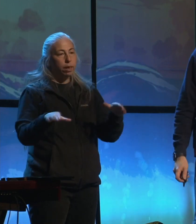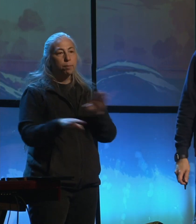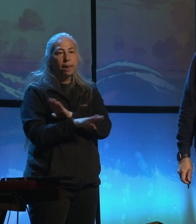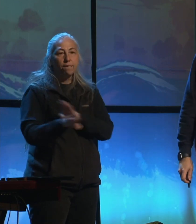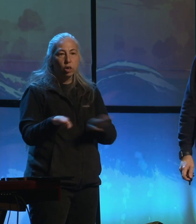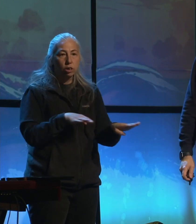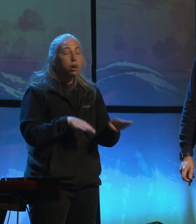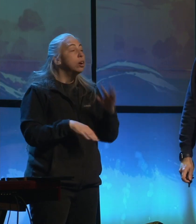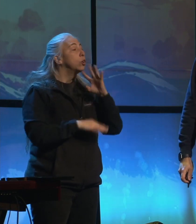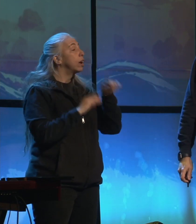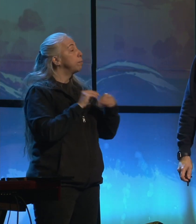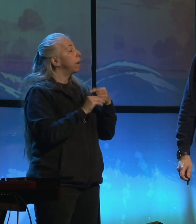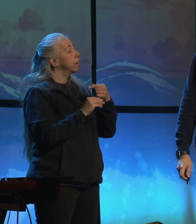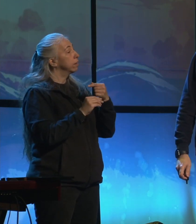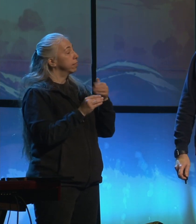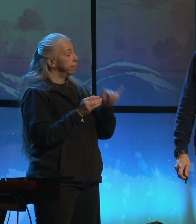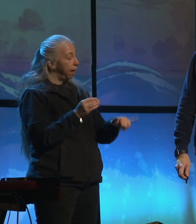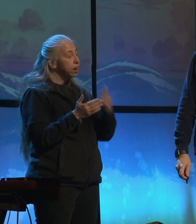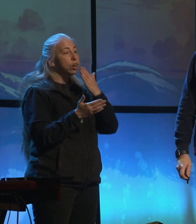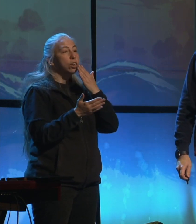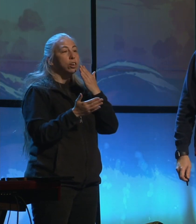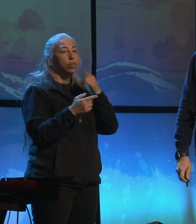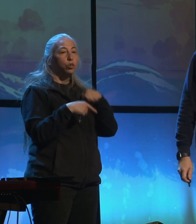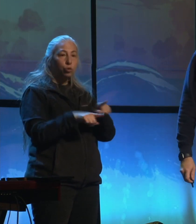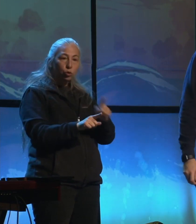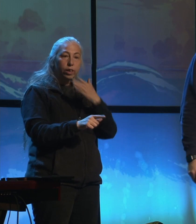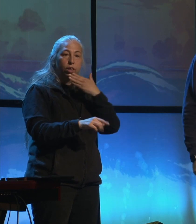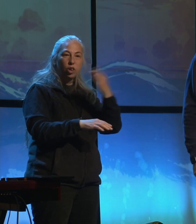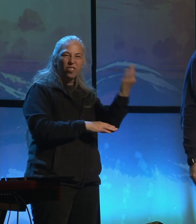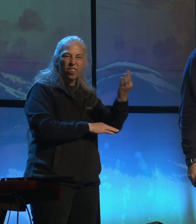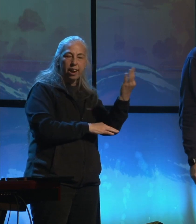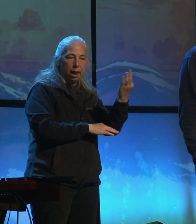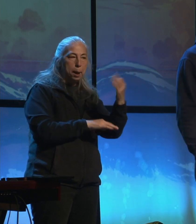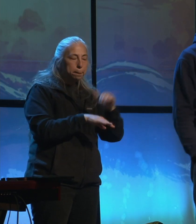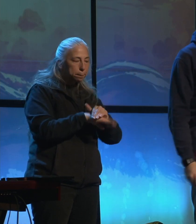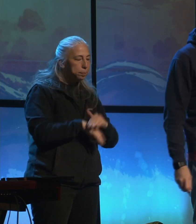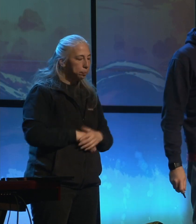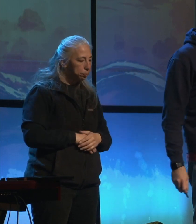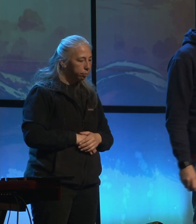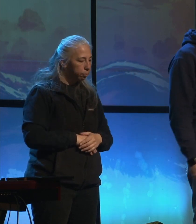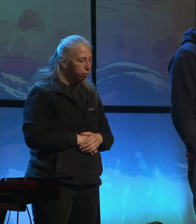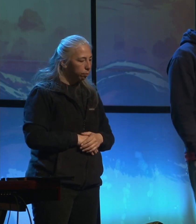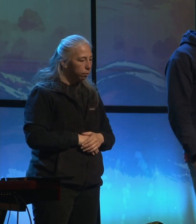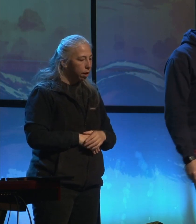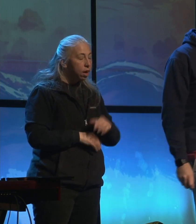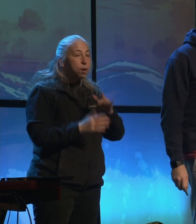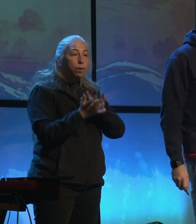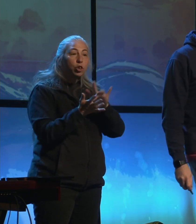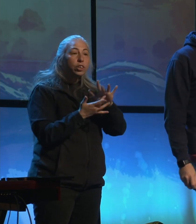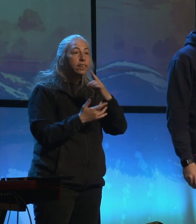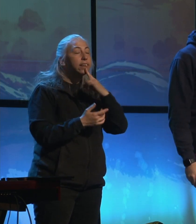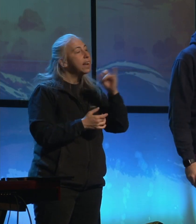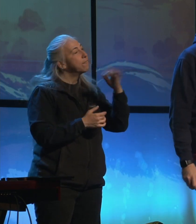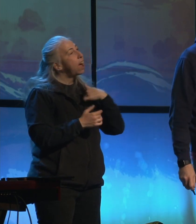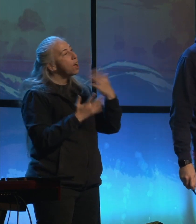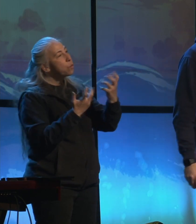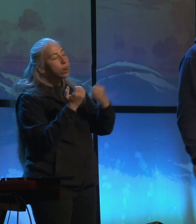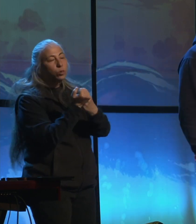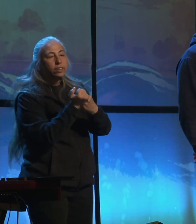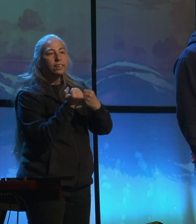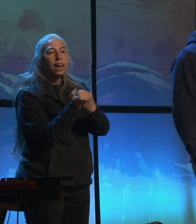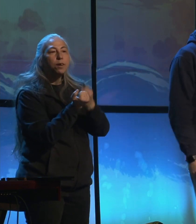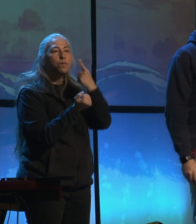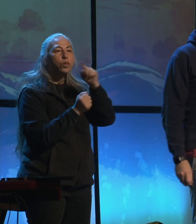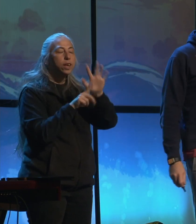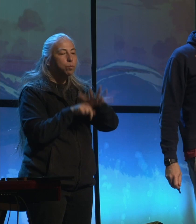on our Good Friday experience. But Jesus kind of knew, if I'm going to love, if I'm going to stand up for the oppressed, if I'm going to be a person who gives voice